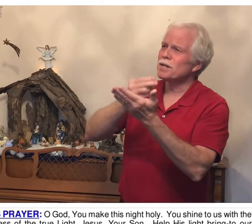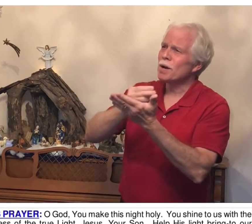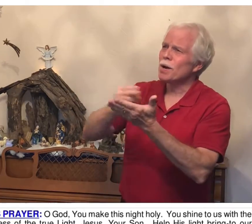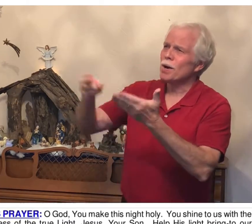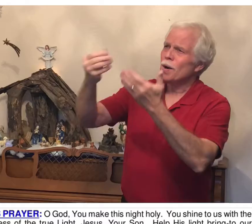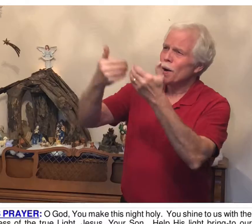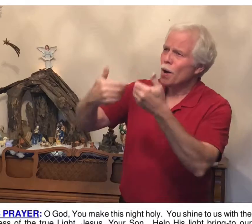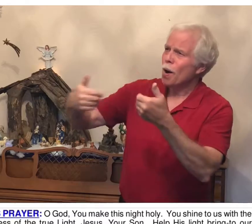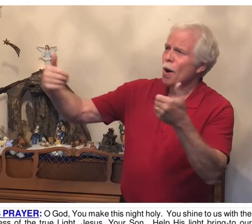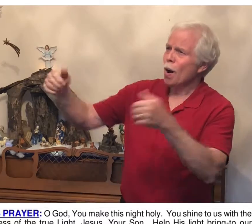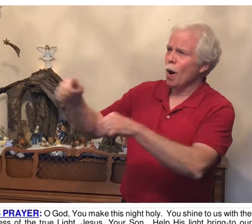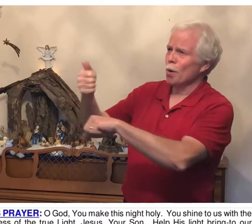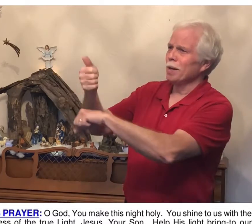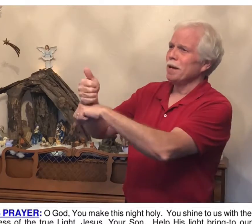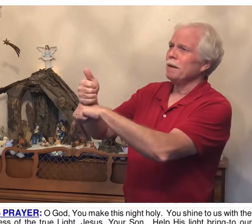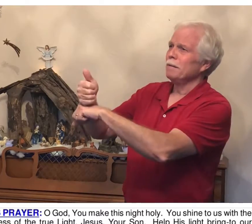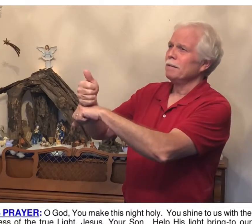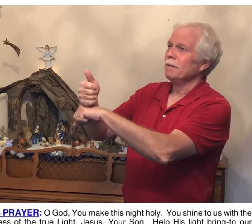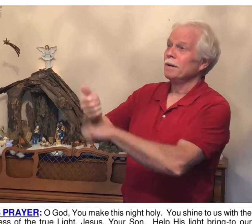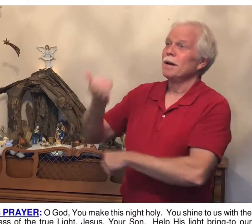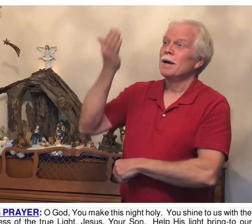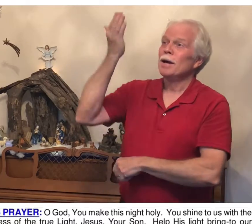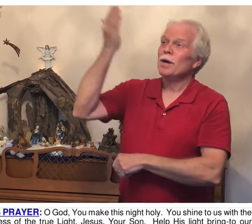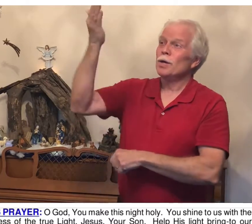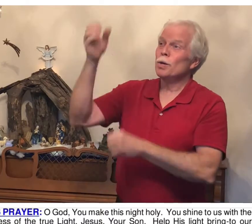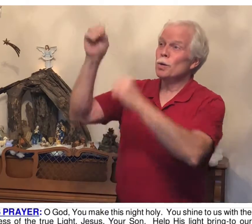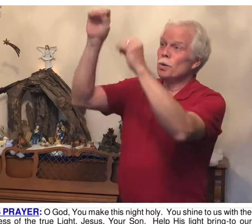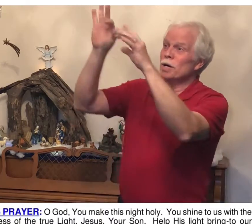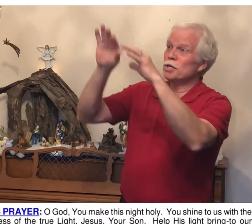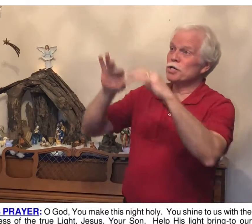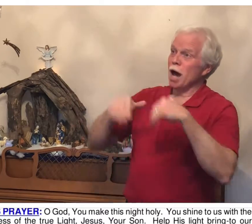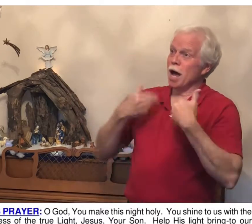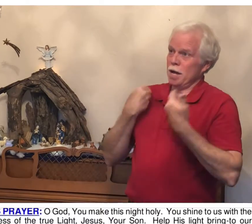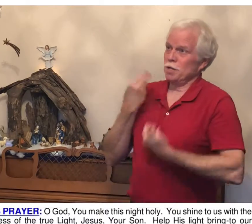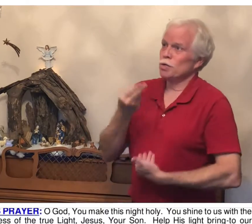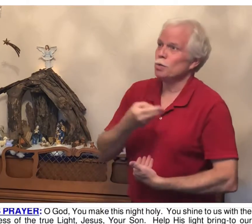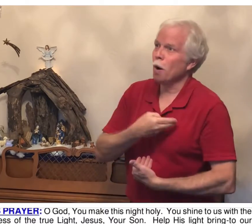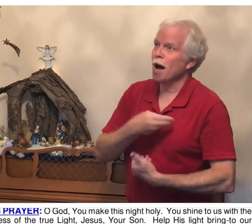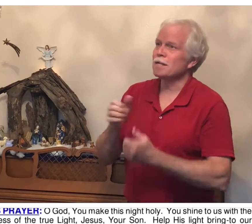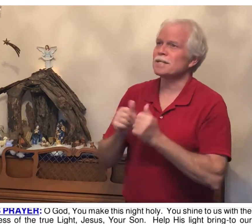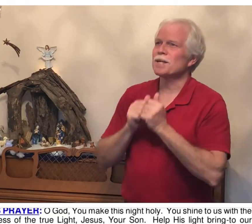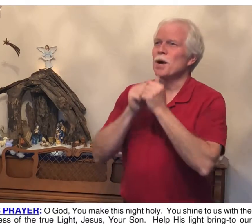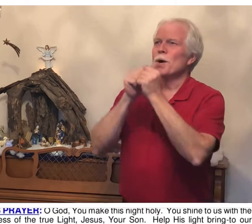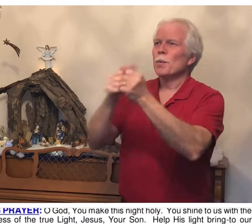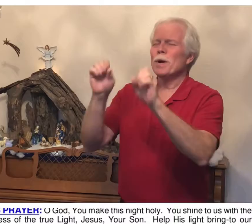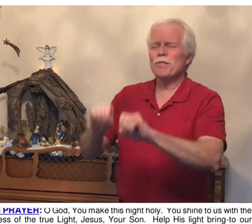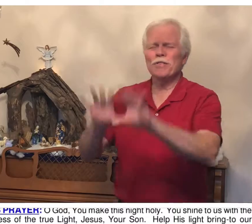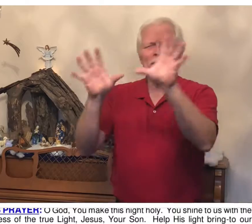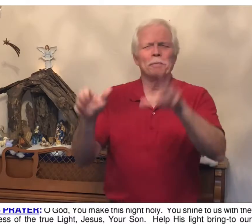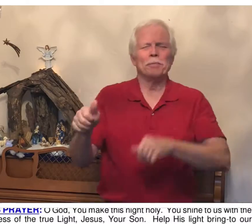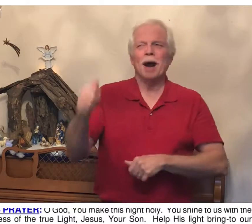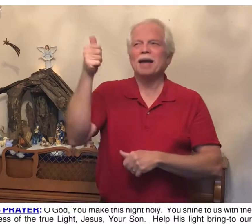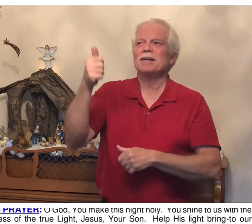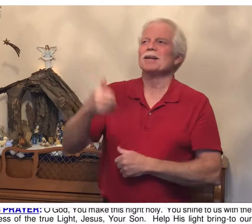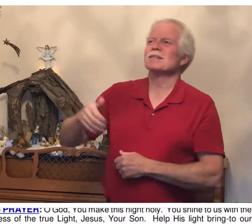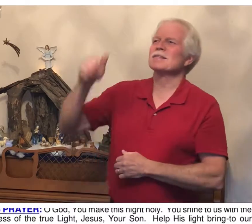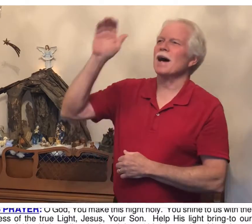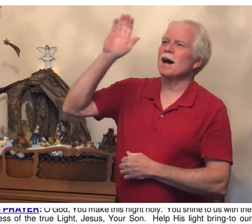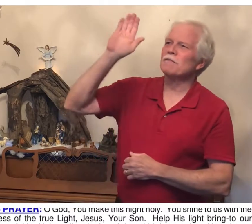holy. You shine to us with the brightness of